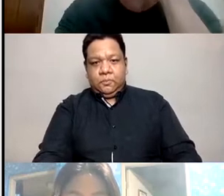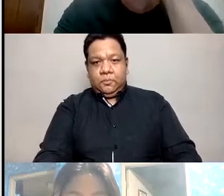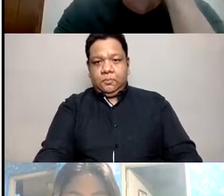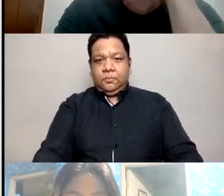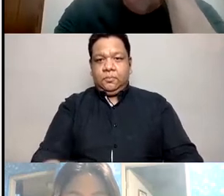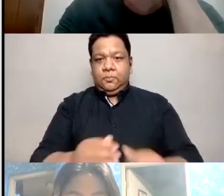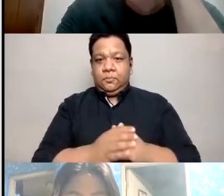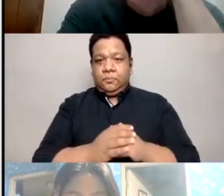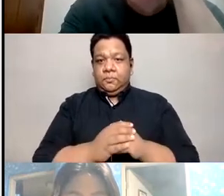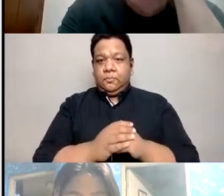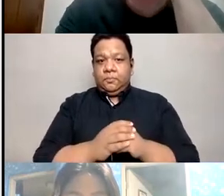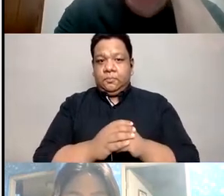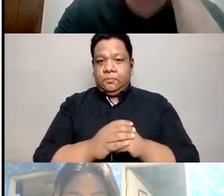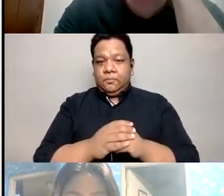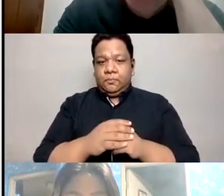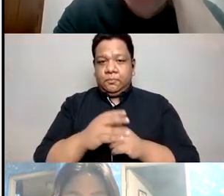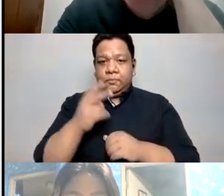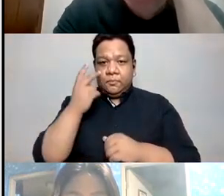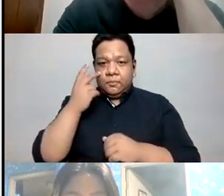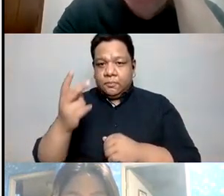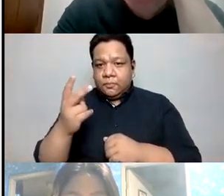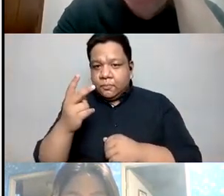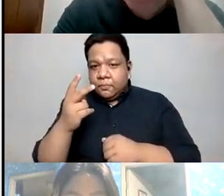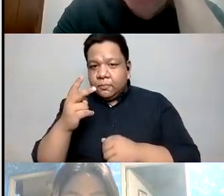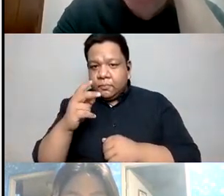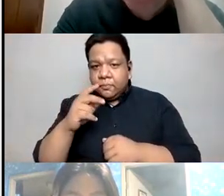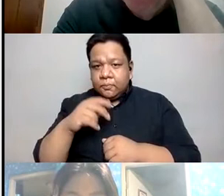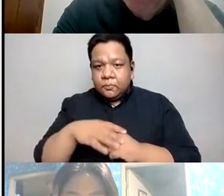I see some puzzle expressions.